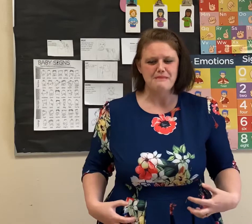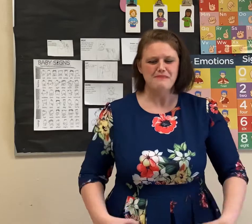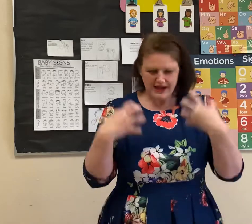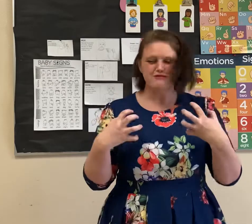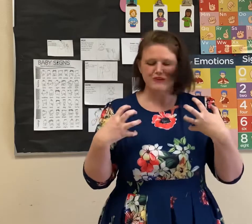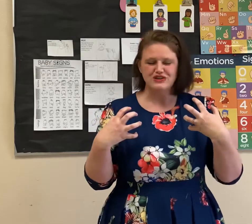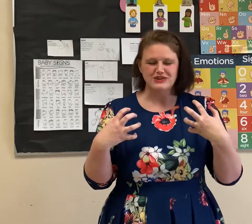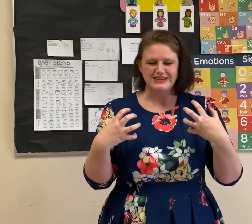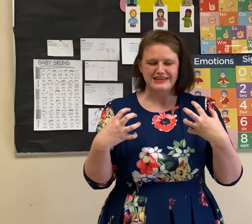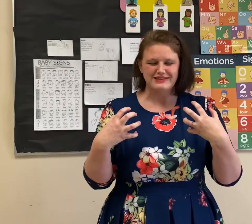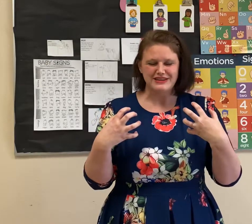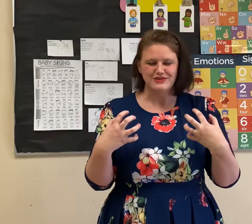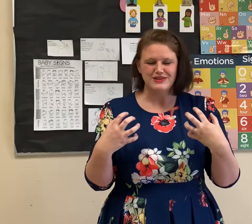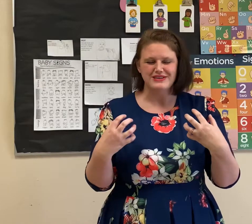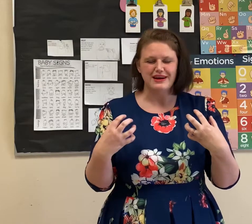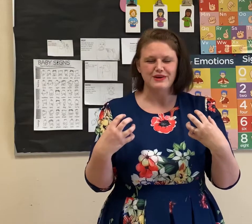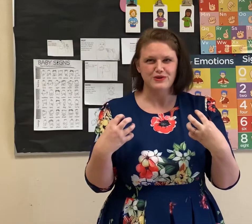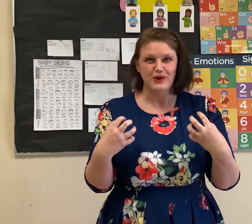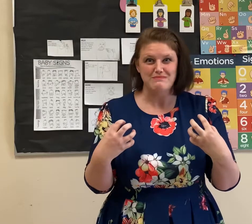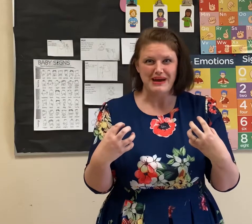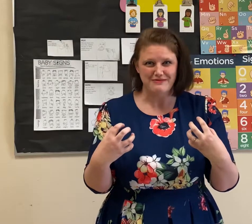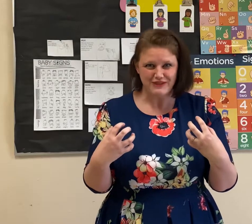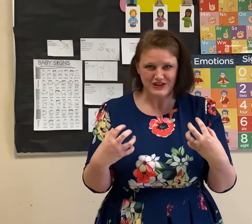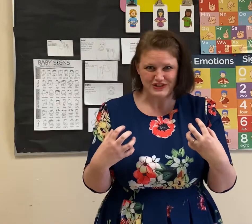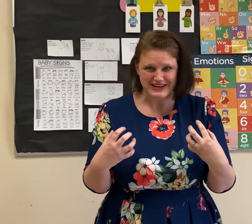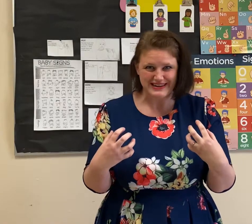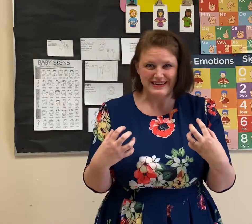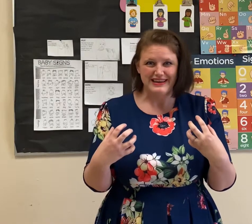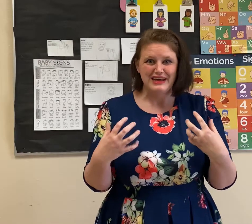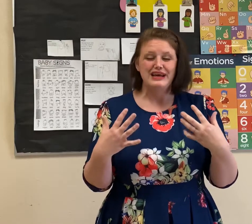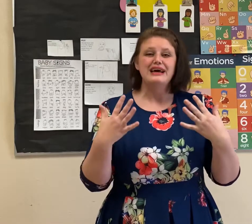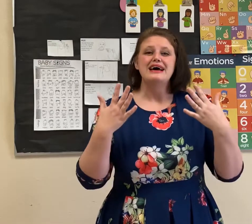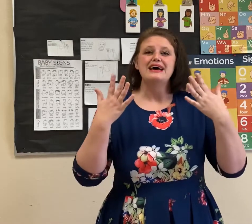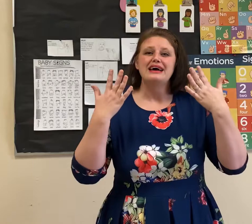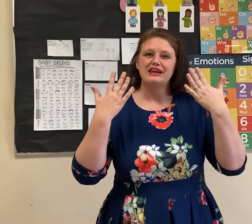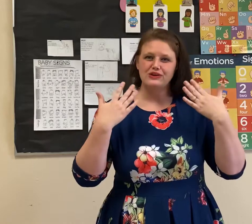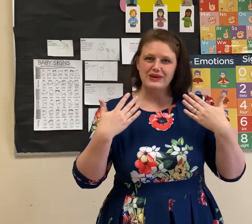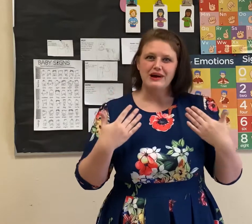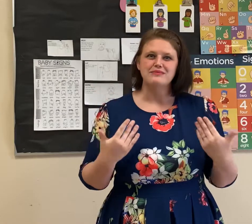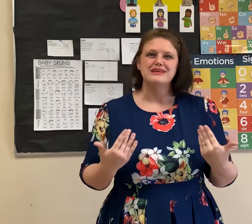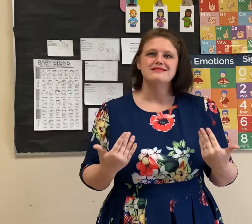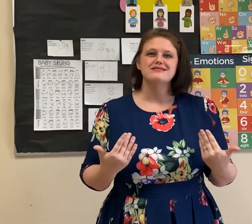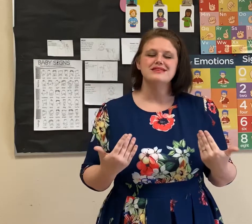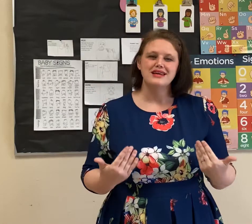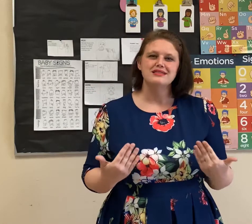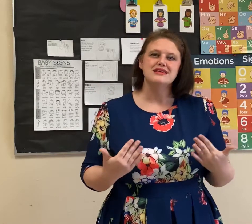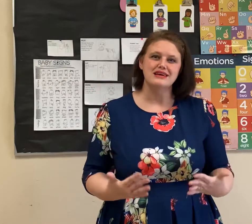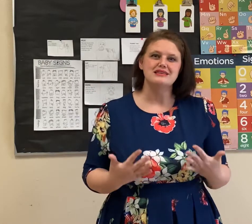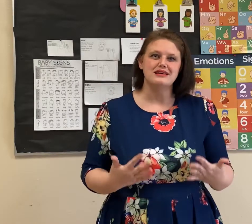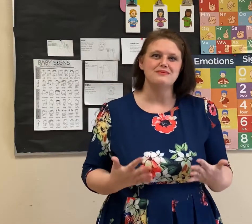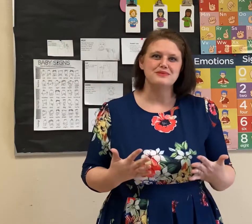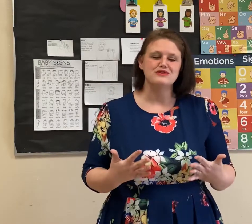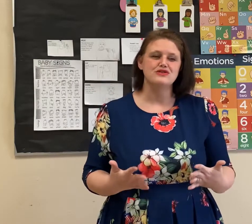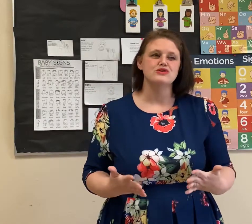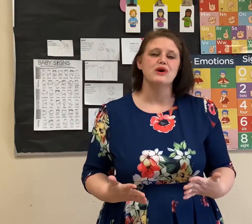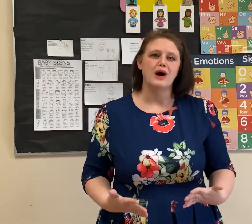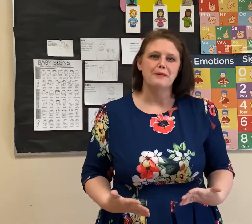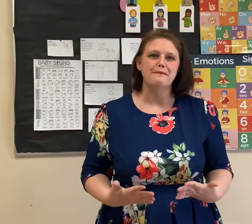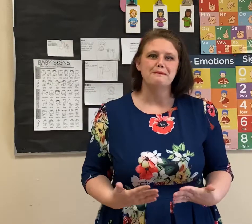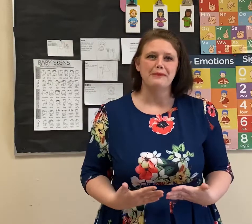and frustrated, and if I do this now, you know I'm mad and frustrated, and you can help me take the next steps to calm my